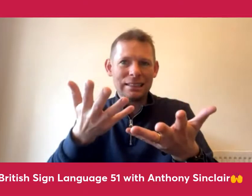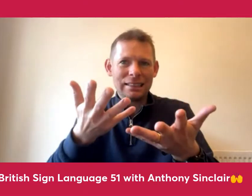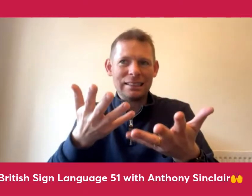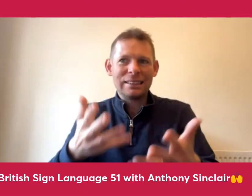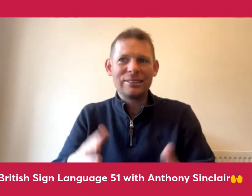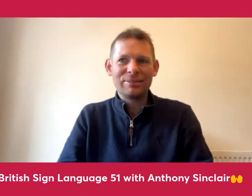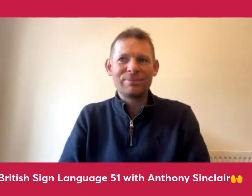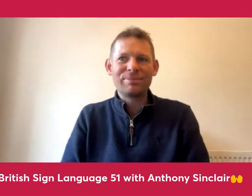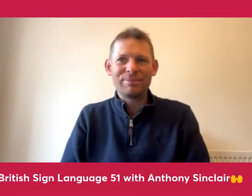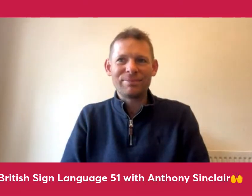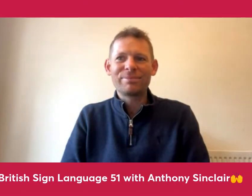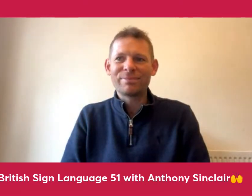Seasick.